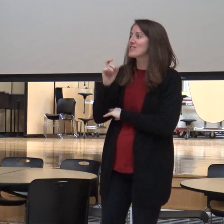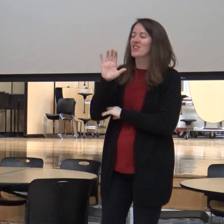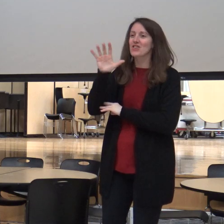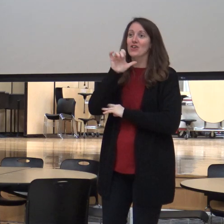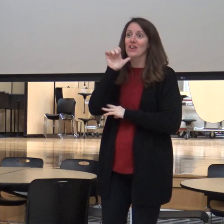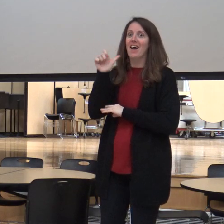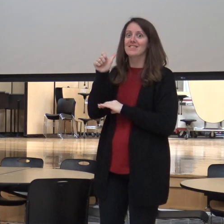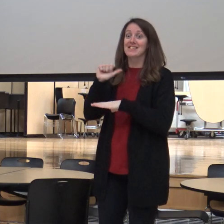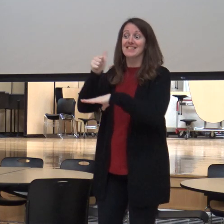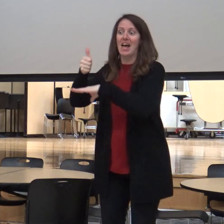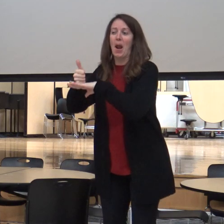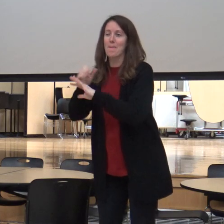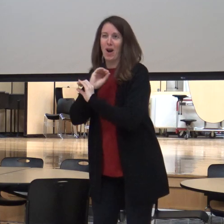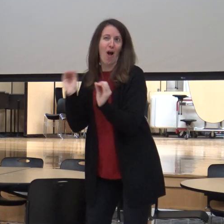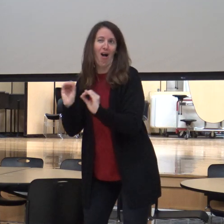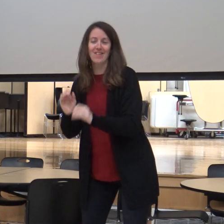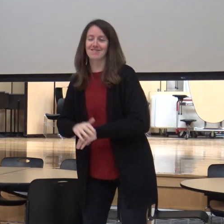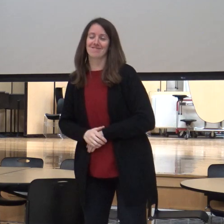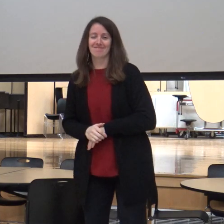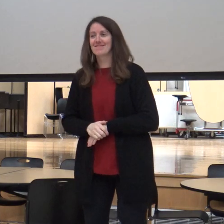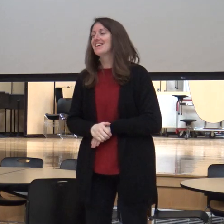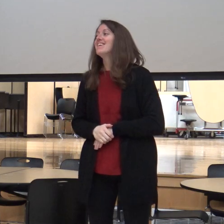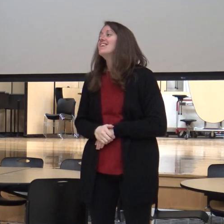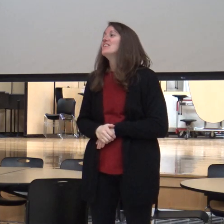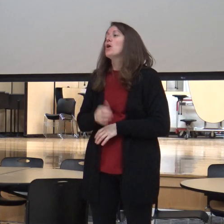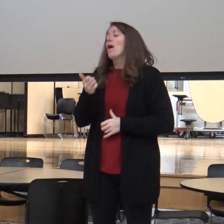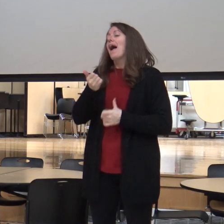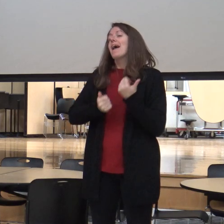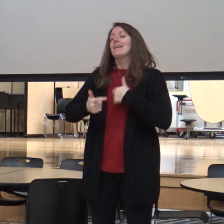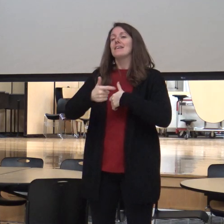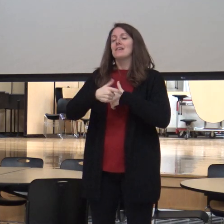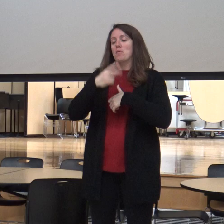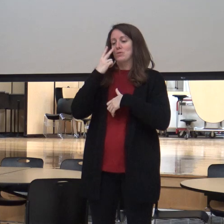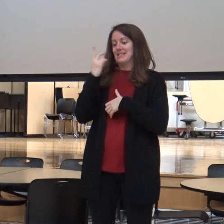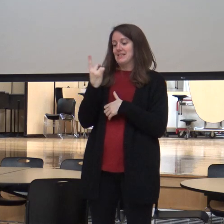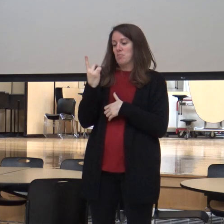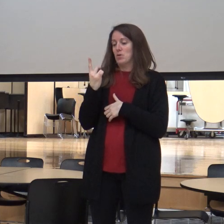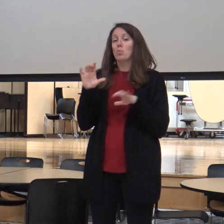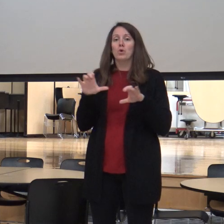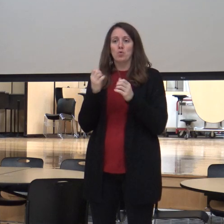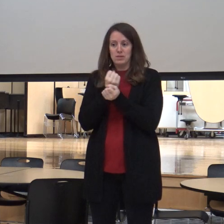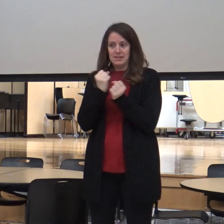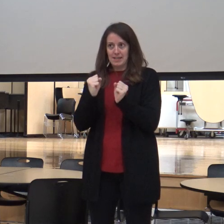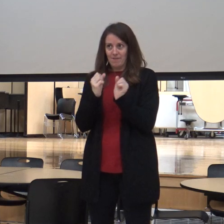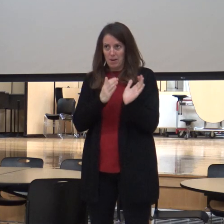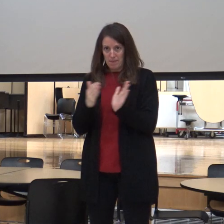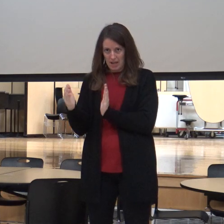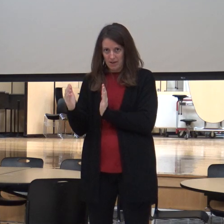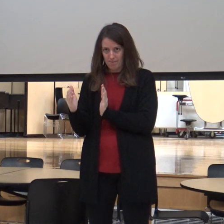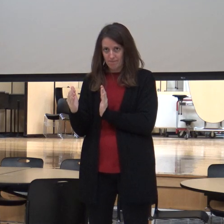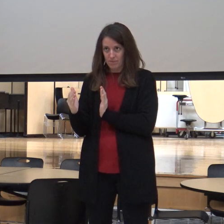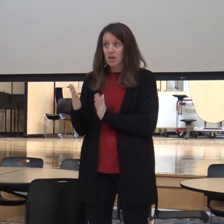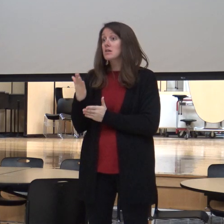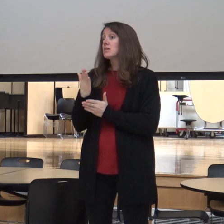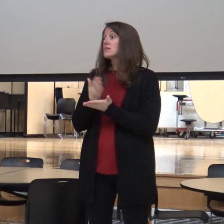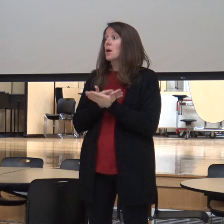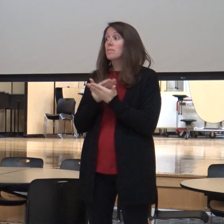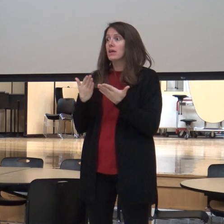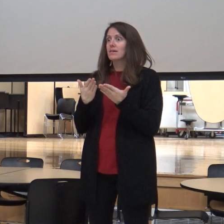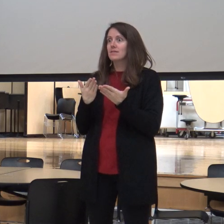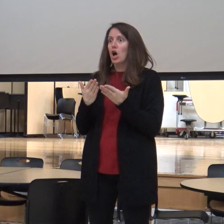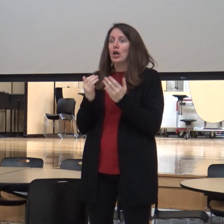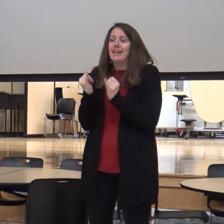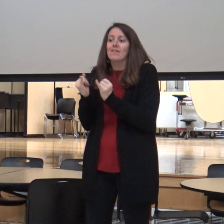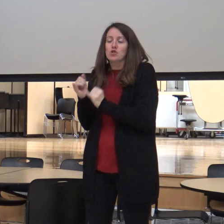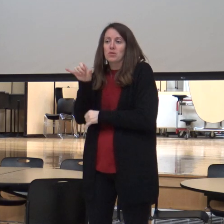So whenever we see somebody, we do safety planning with them. And some things we're going to individualize it to the person, but there's some things no matter what we're